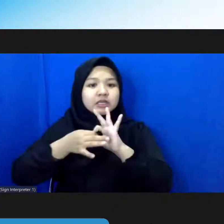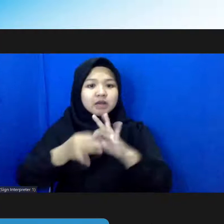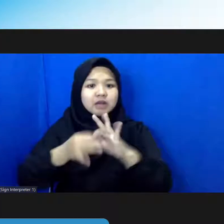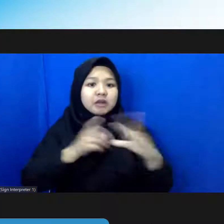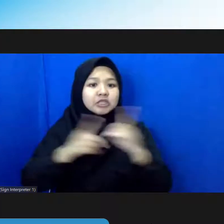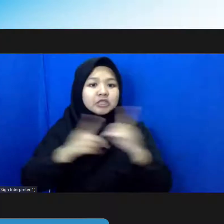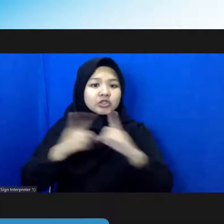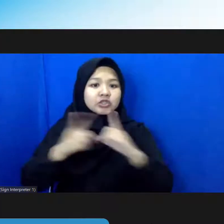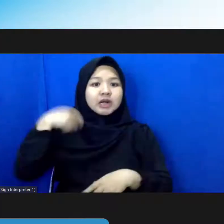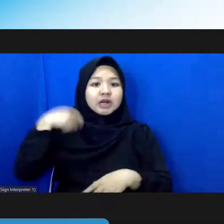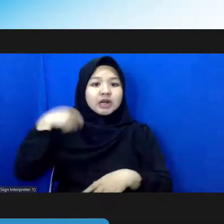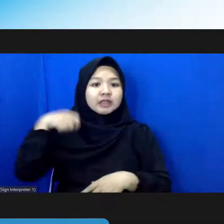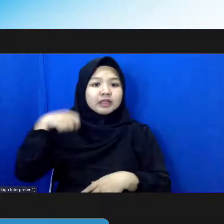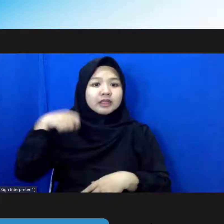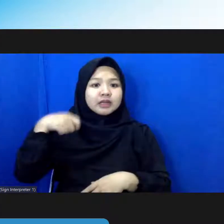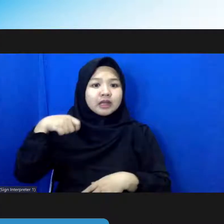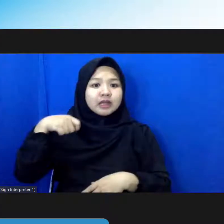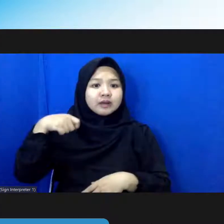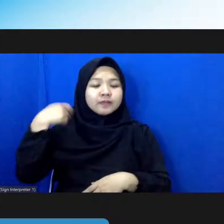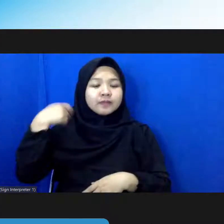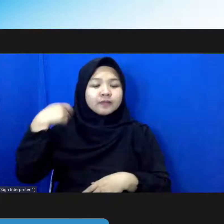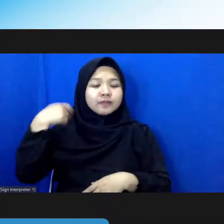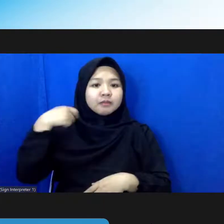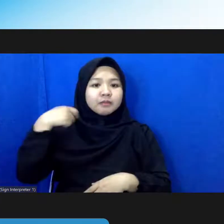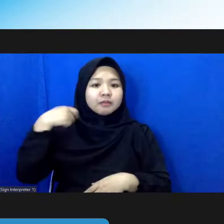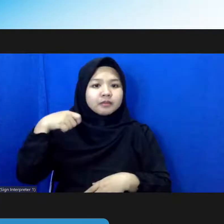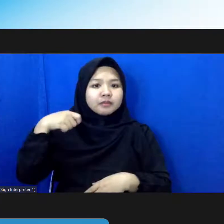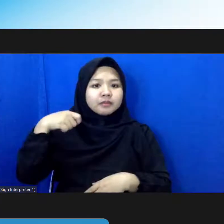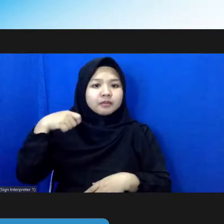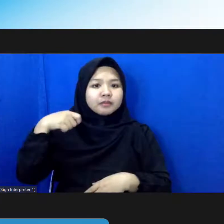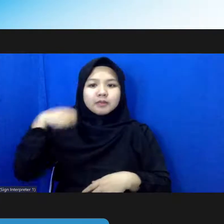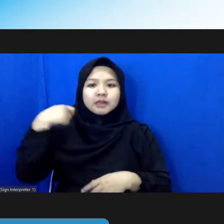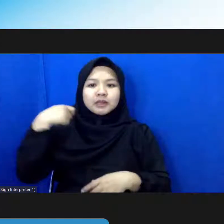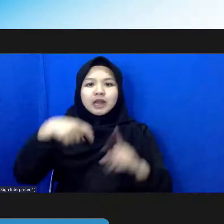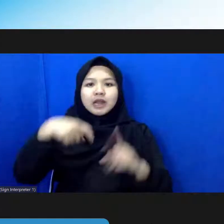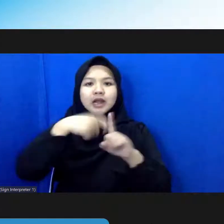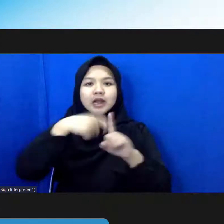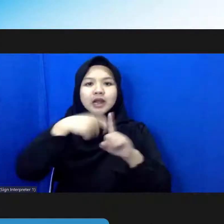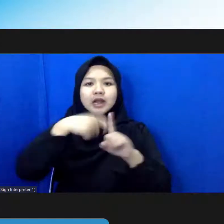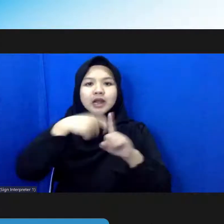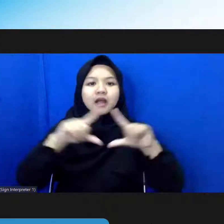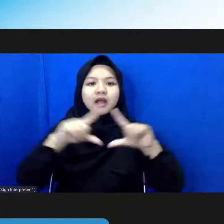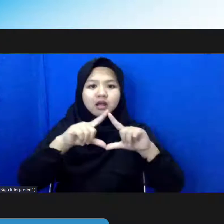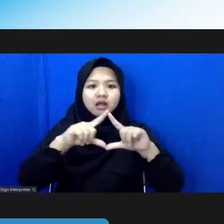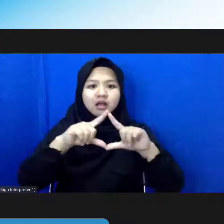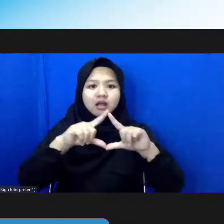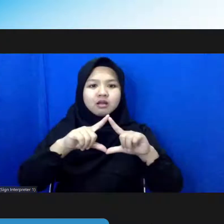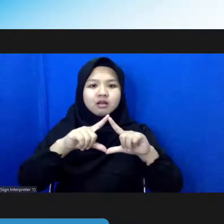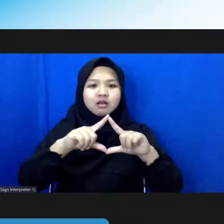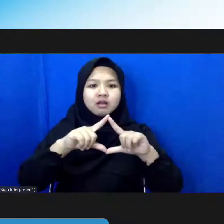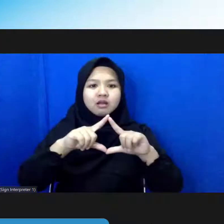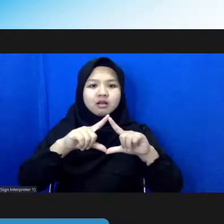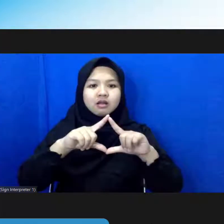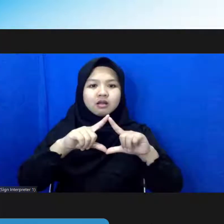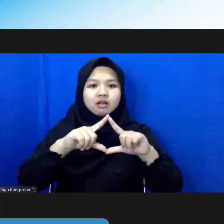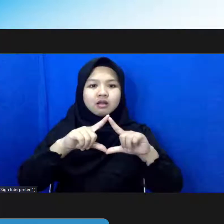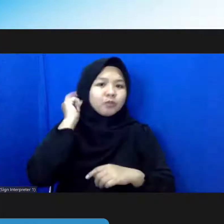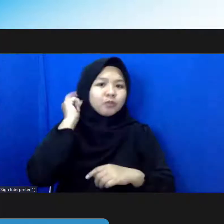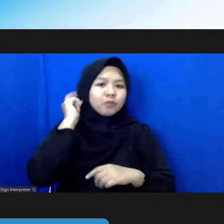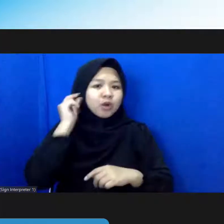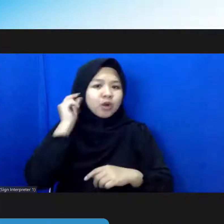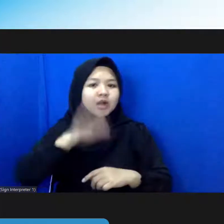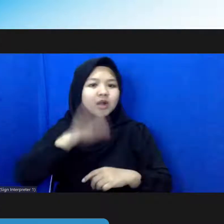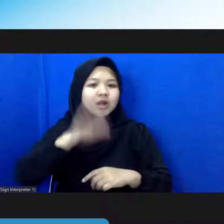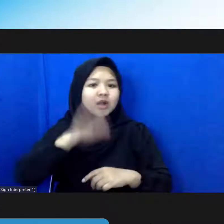of Children or Child Protection and Gender Empowerment how to develop and we